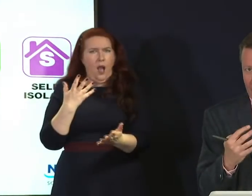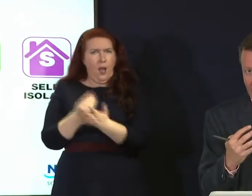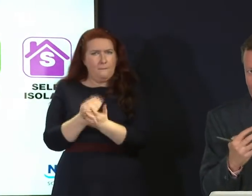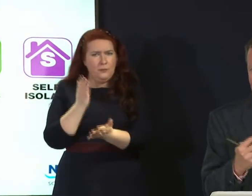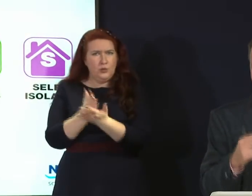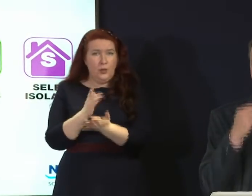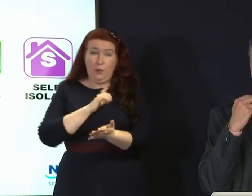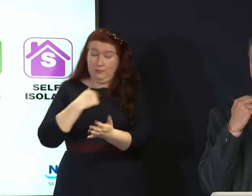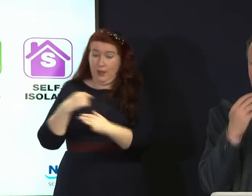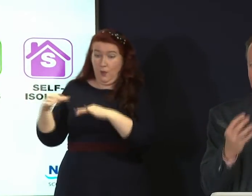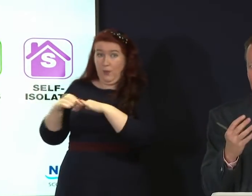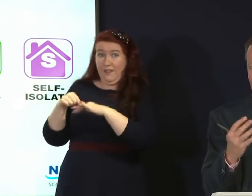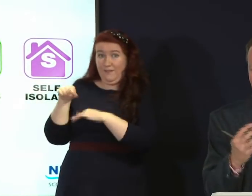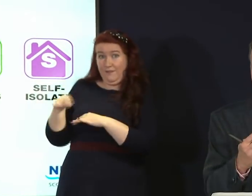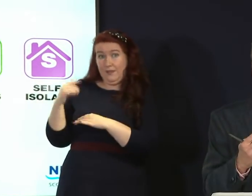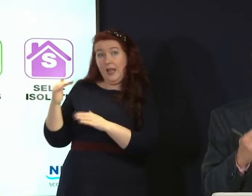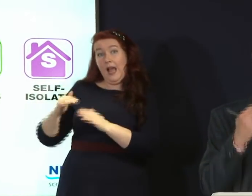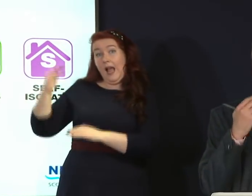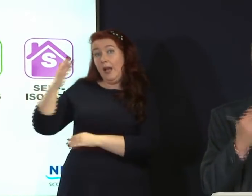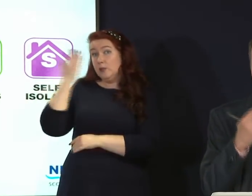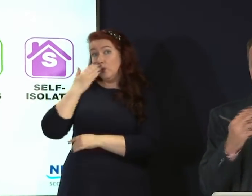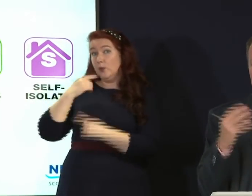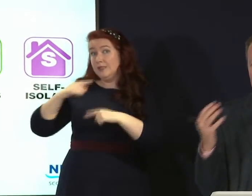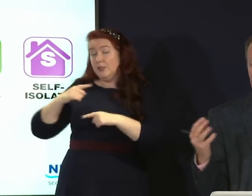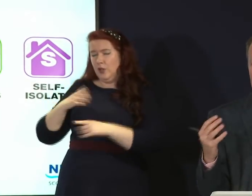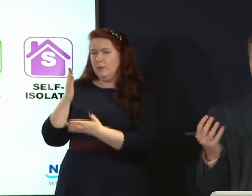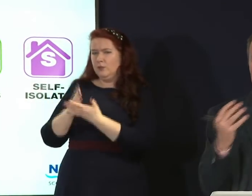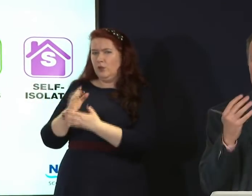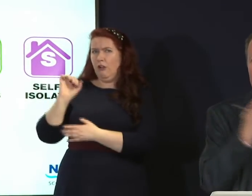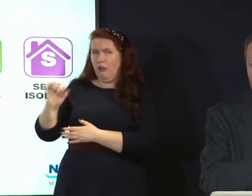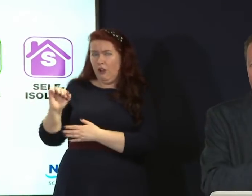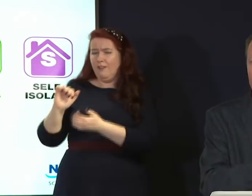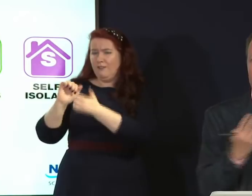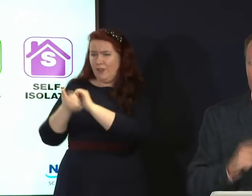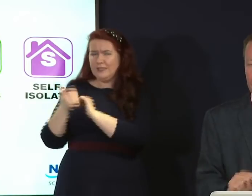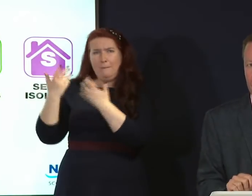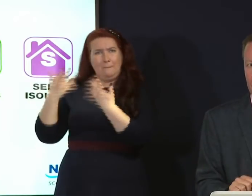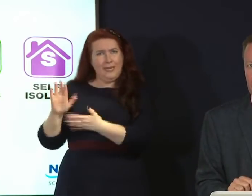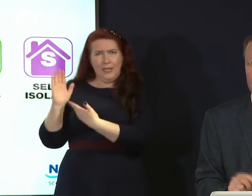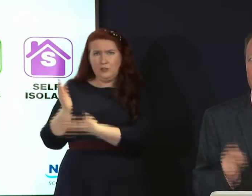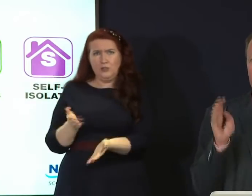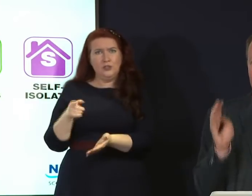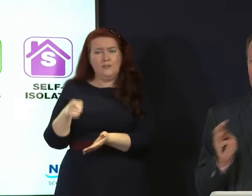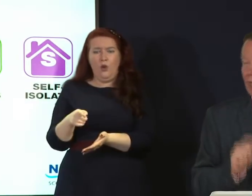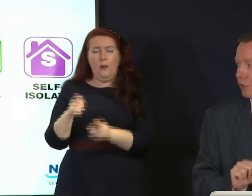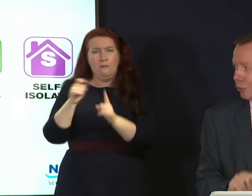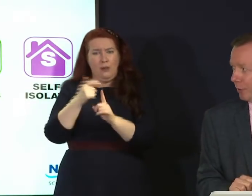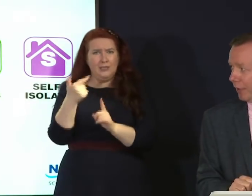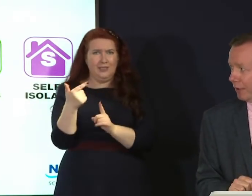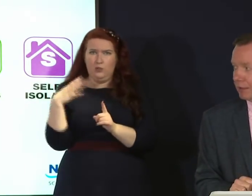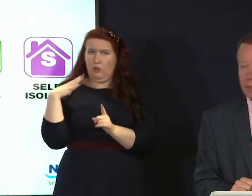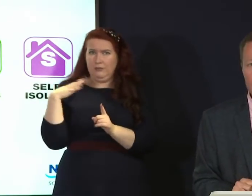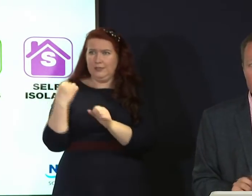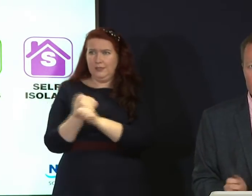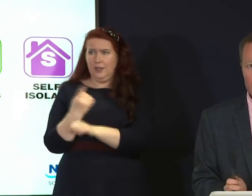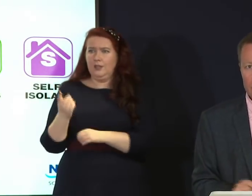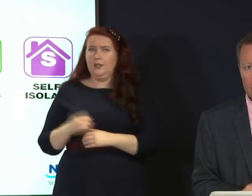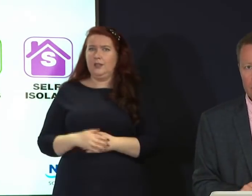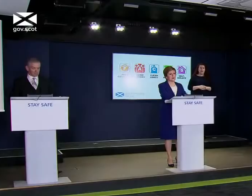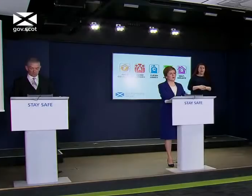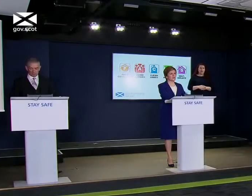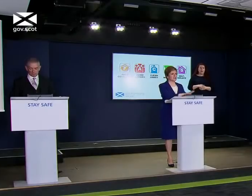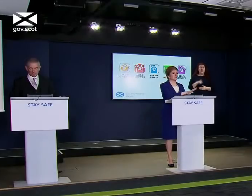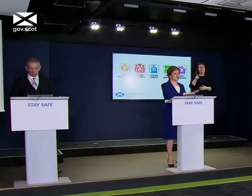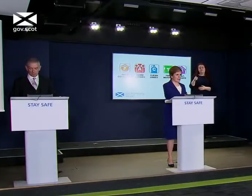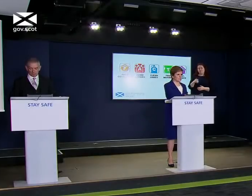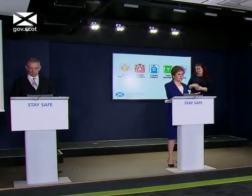my wife, who is a high school teacher, her and her friends have done induction for P7 kids in the high school building. This is a point of